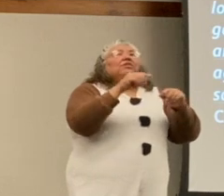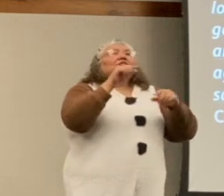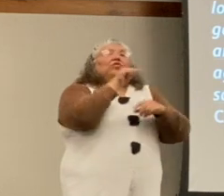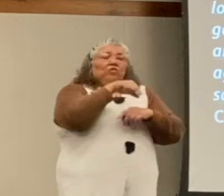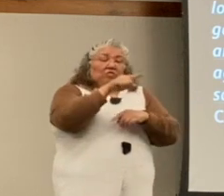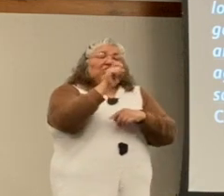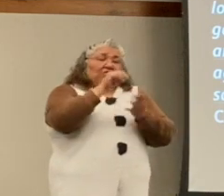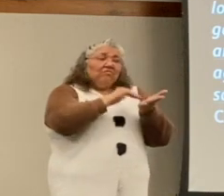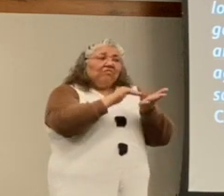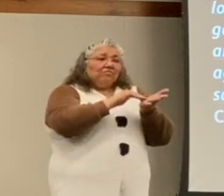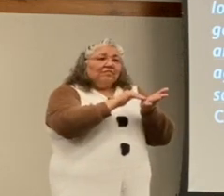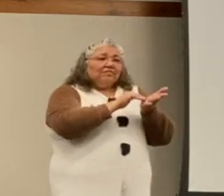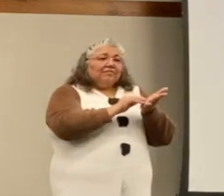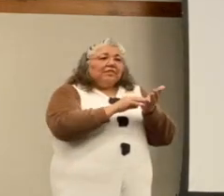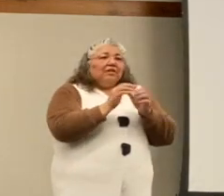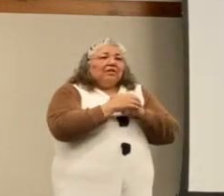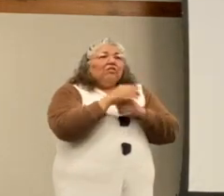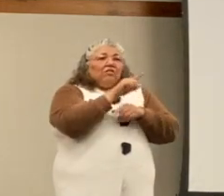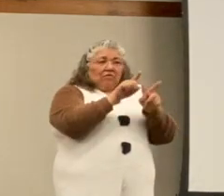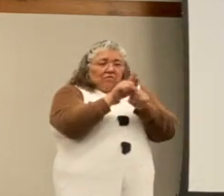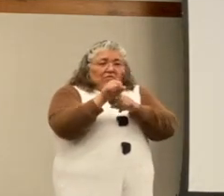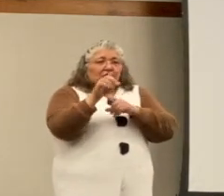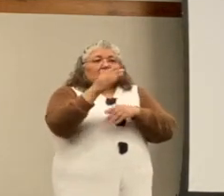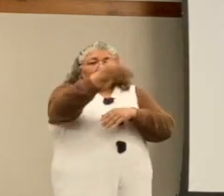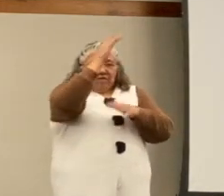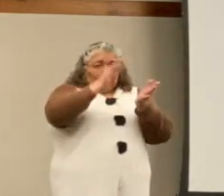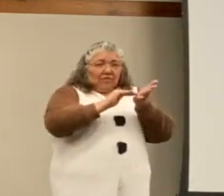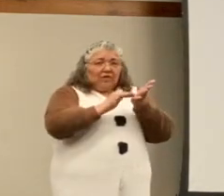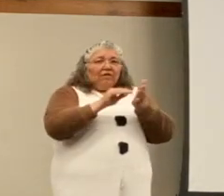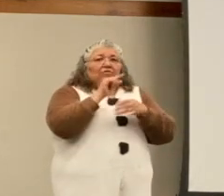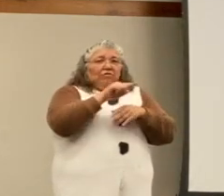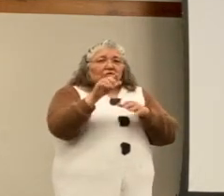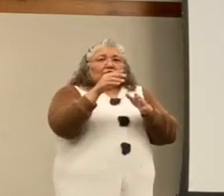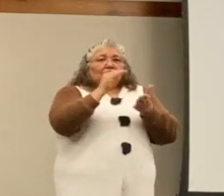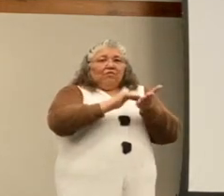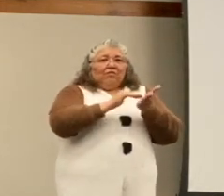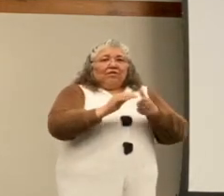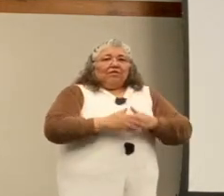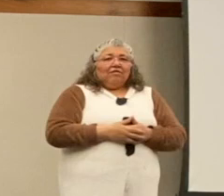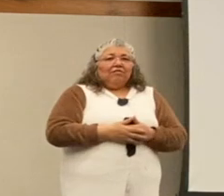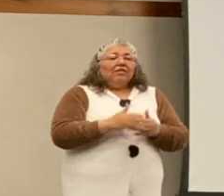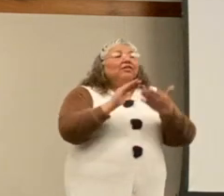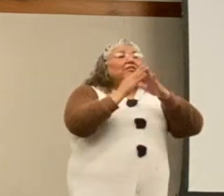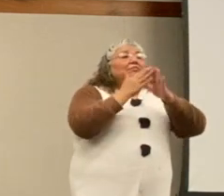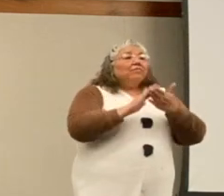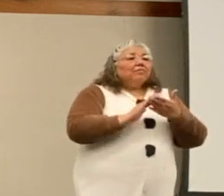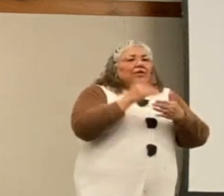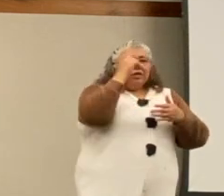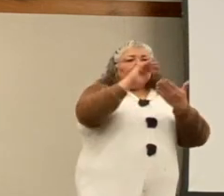forgive. The reason Zacchaeus instantly had peace was because